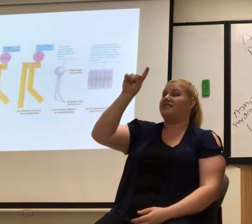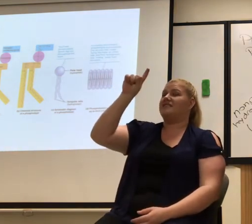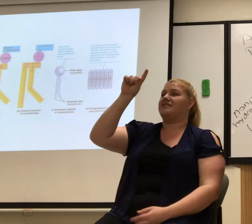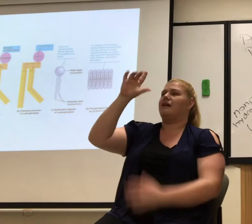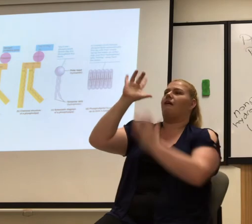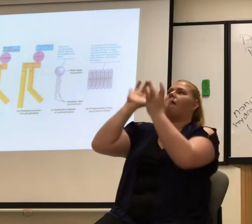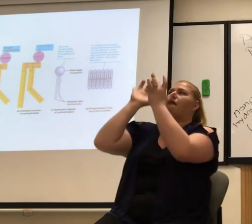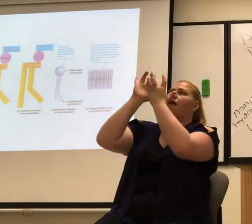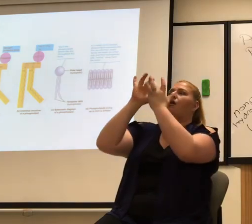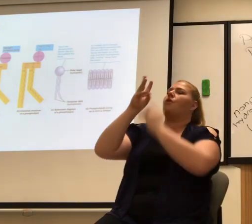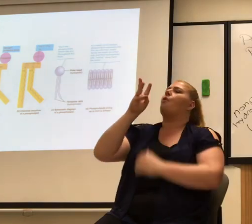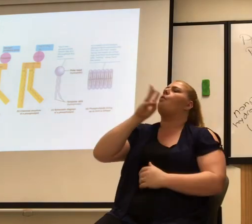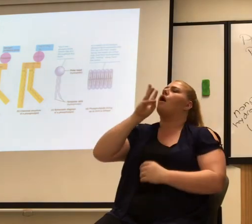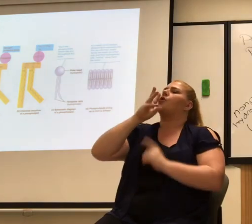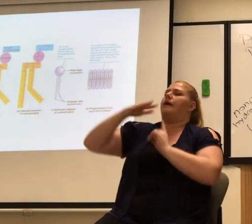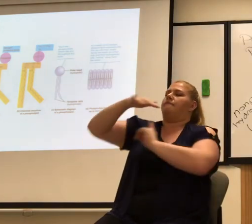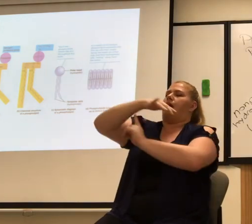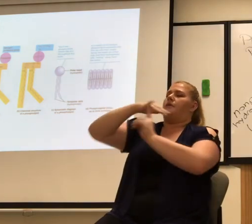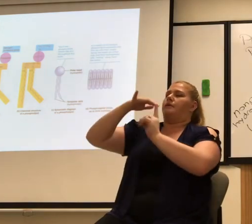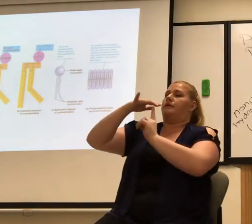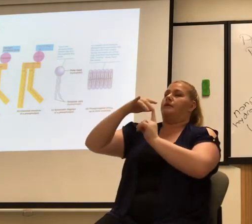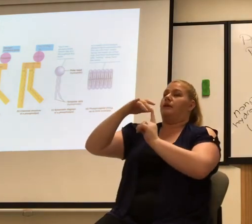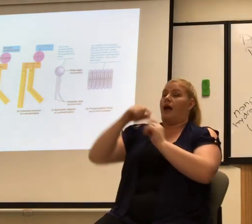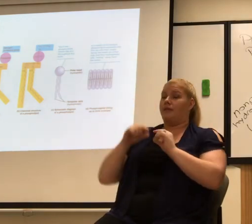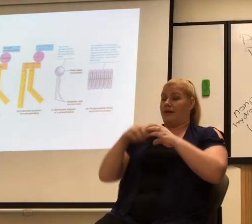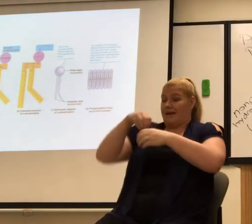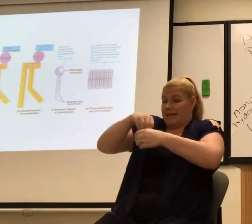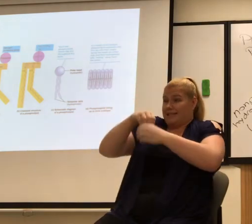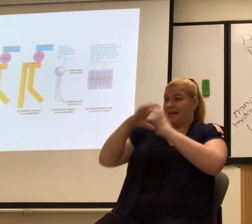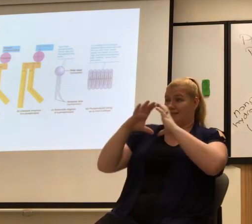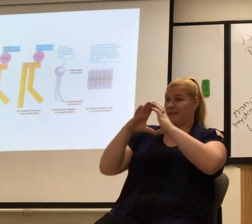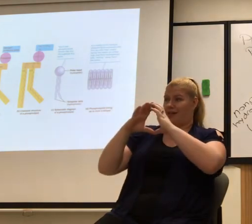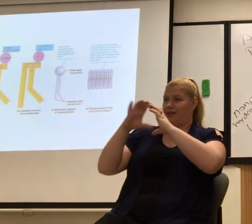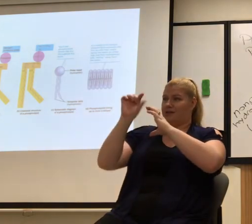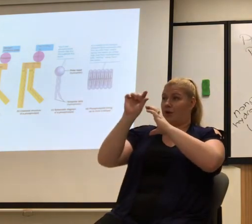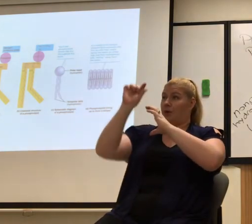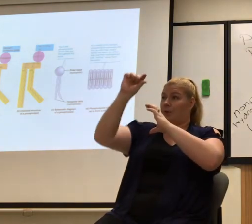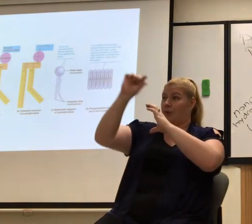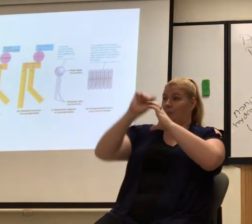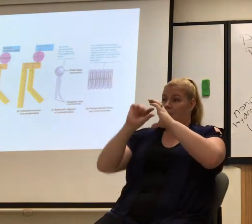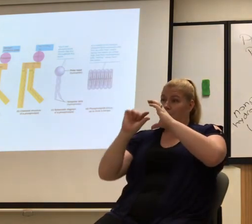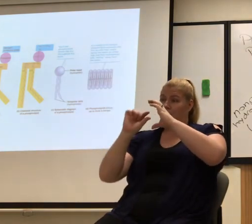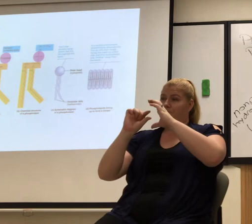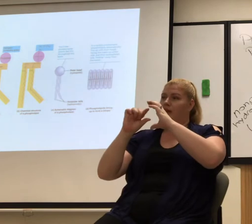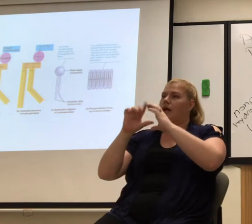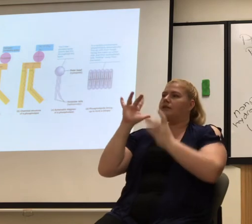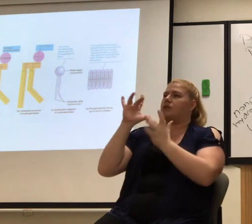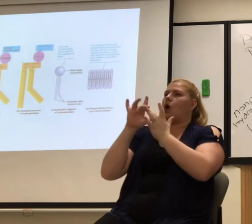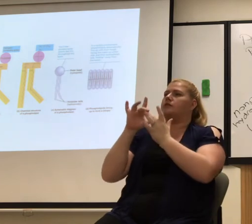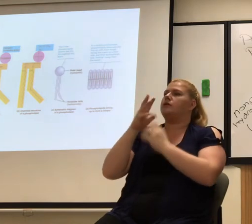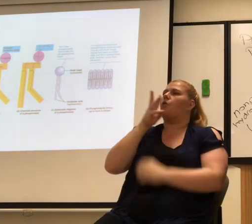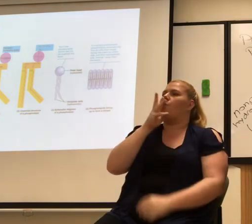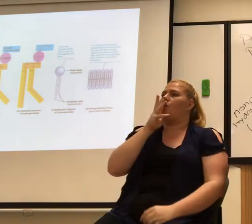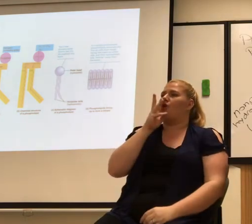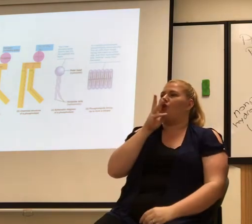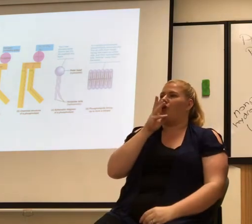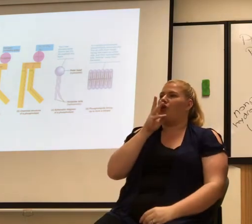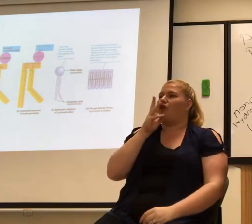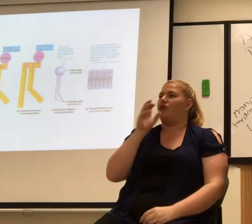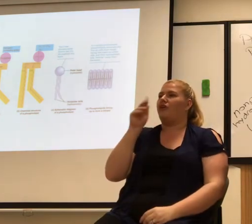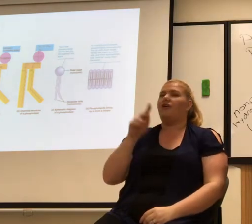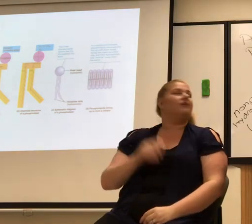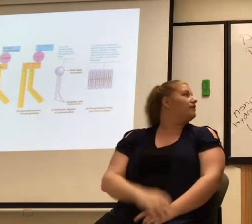it be inside the cell or outside the cell. Okay? So this polar heads face water.